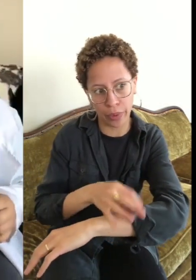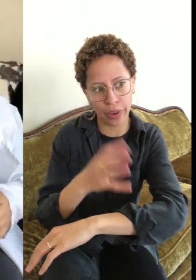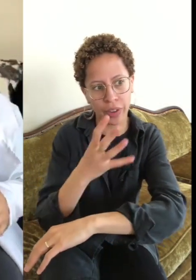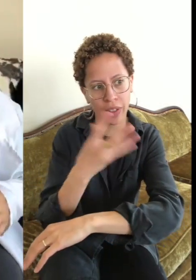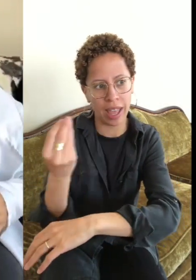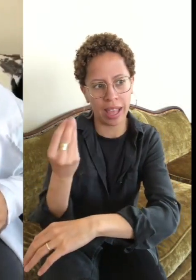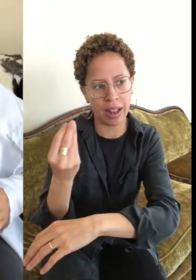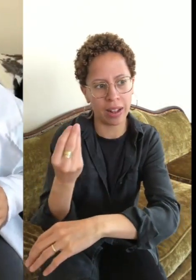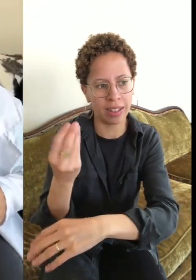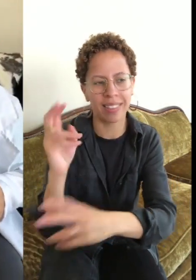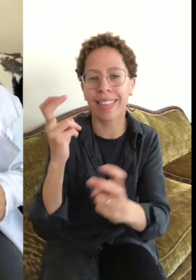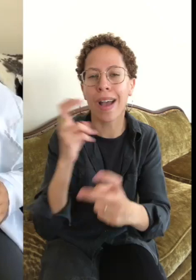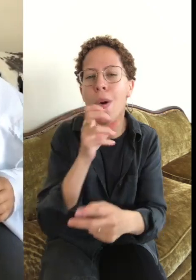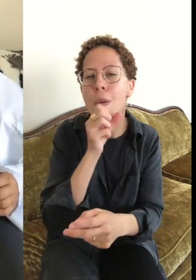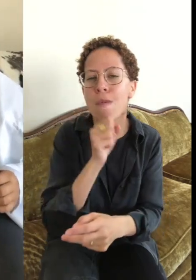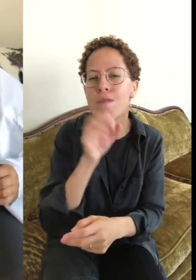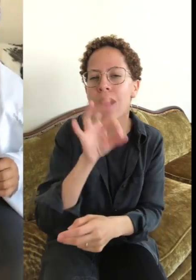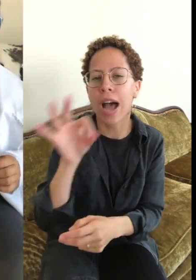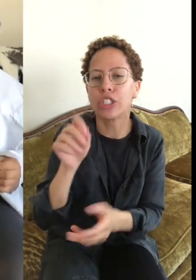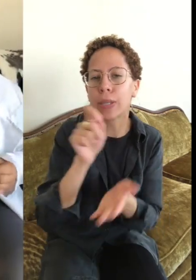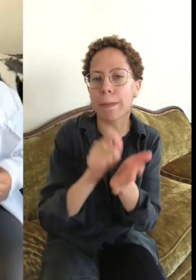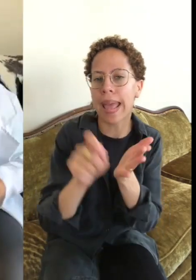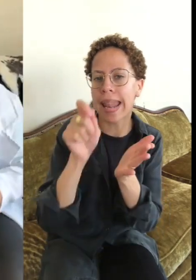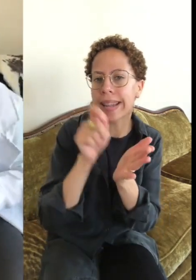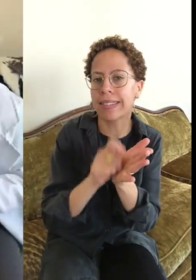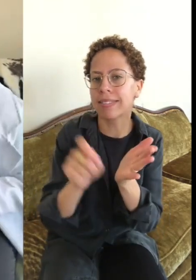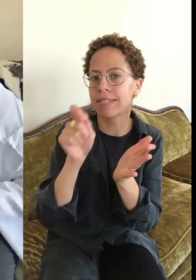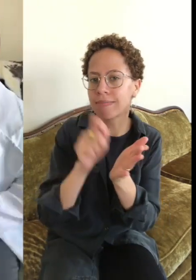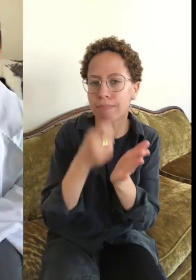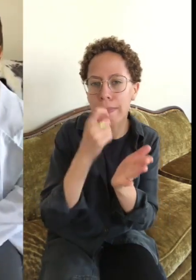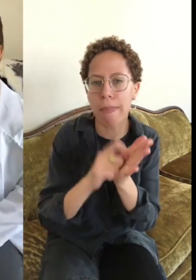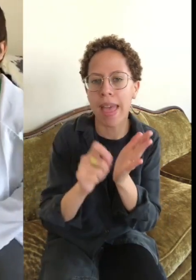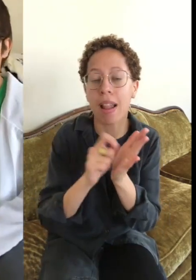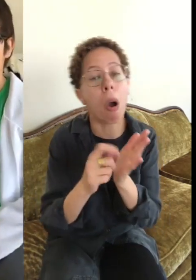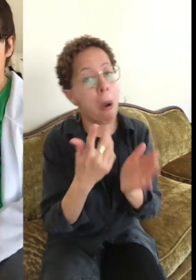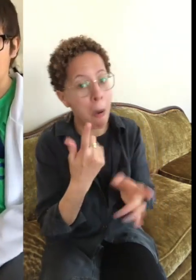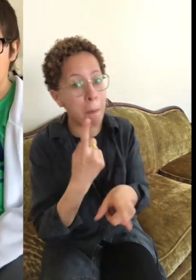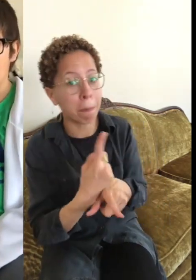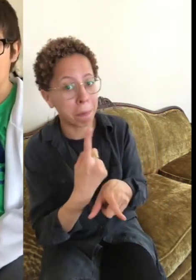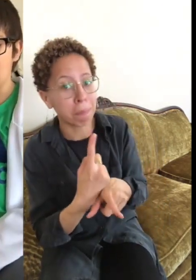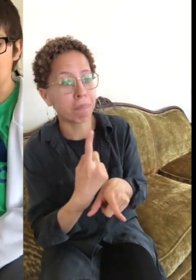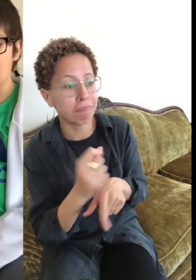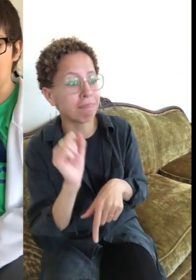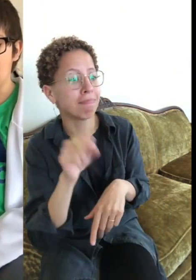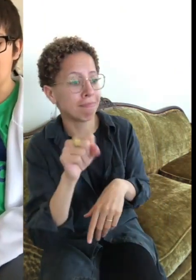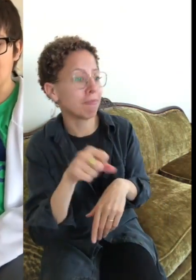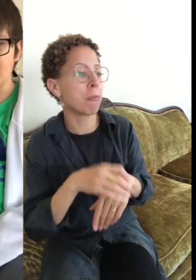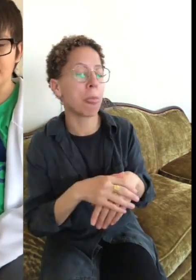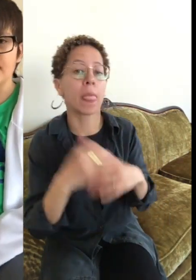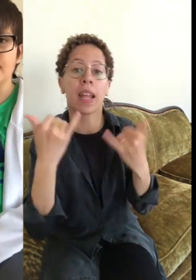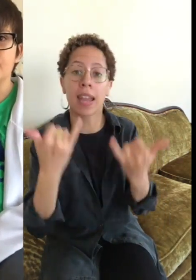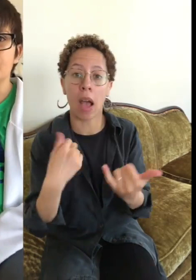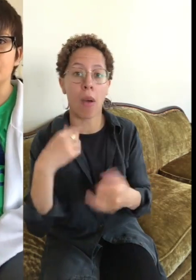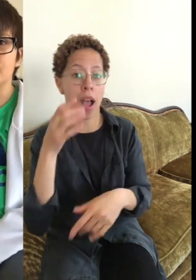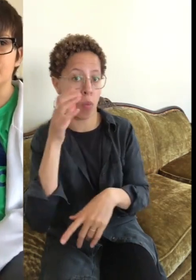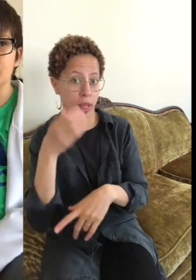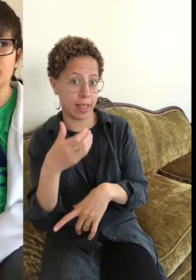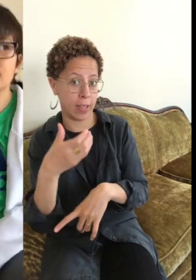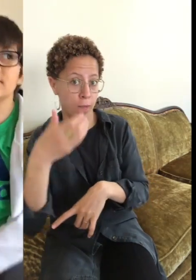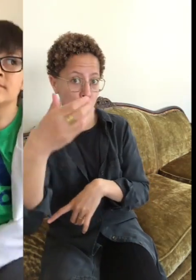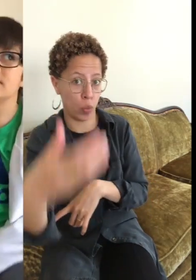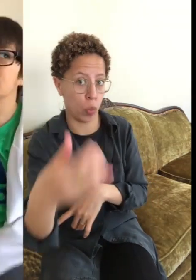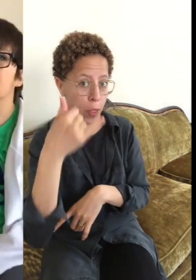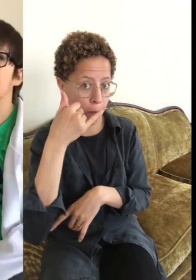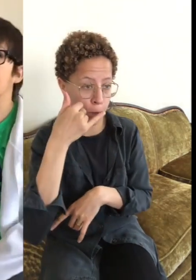an old-fashioned pen. Oh, that is true. It could be an old-fashioned pen as well. So Simon, I'm going to give you the phone, and I